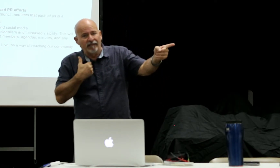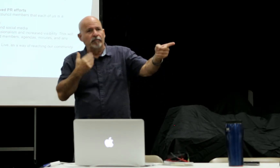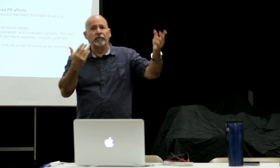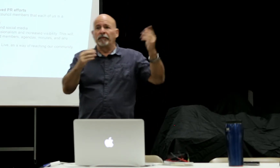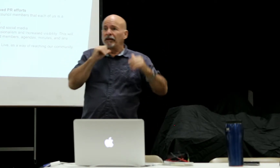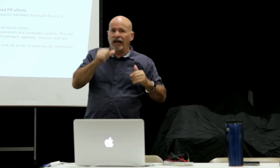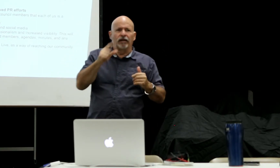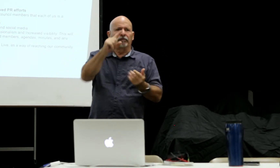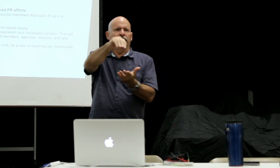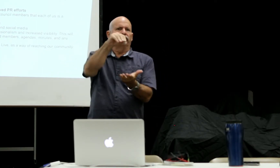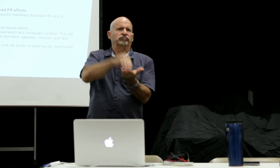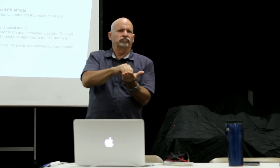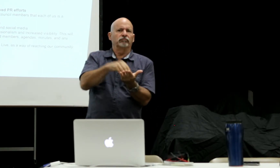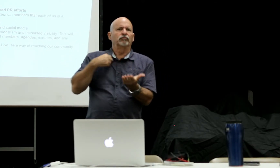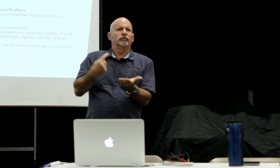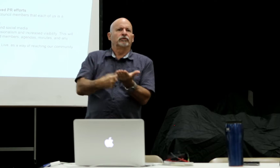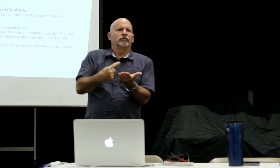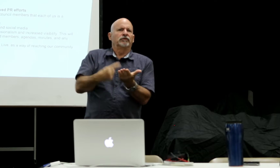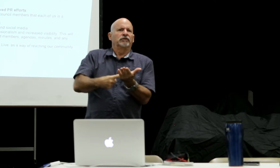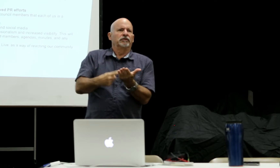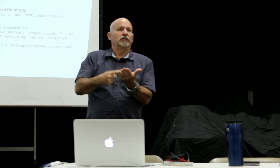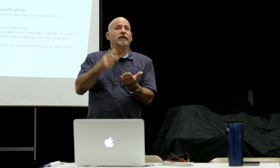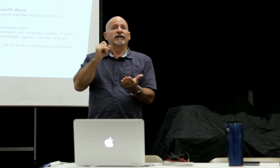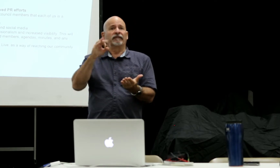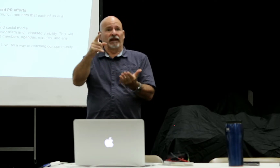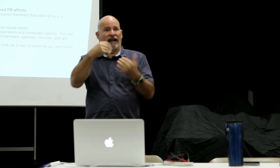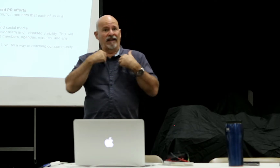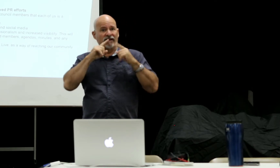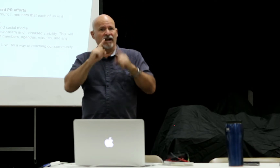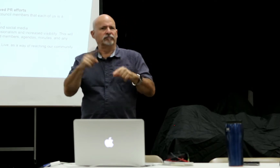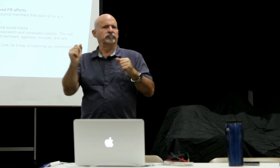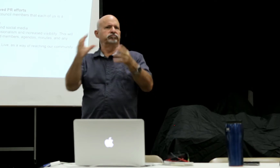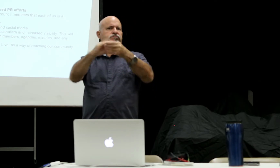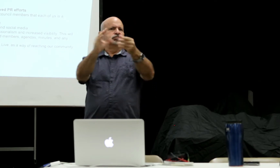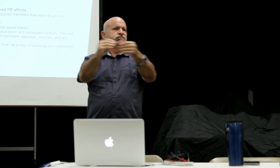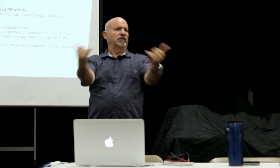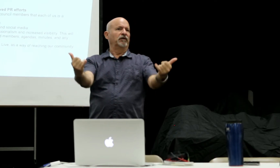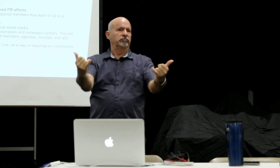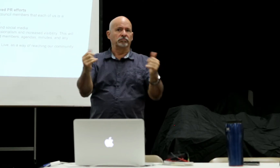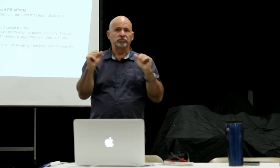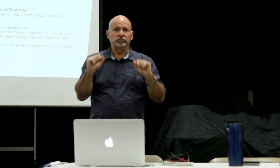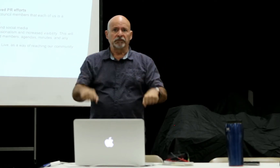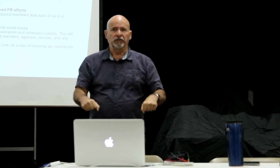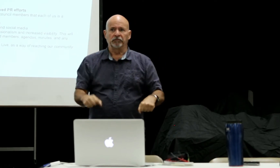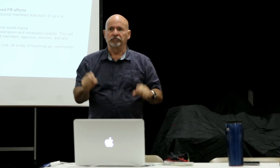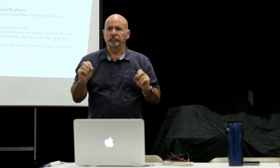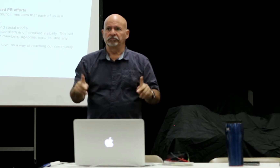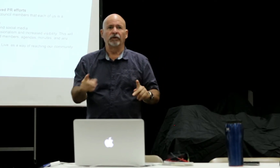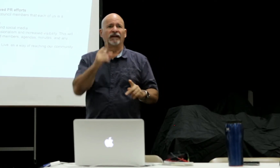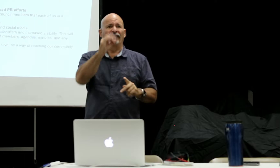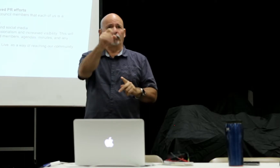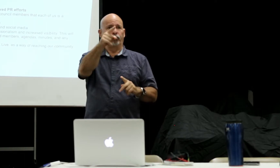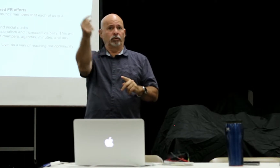questions or answers, we may not have the answer today. Michelle may be able to respond to some things, but we want to make sure that we can open the floor